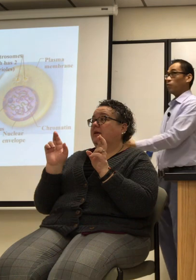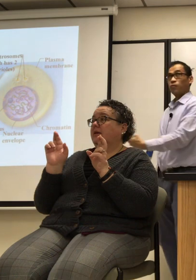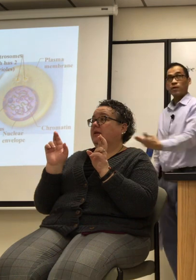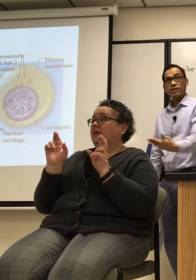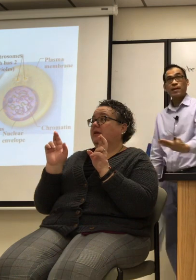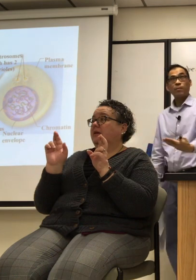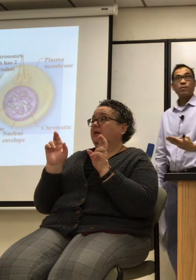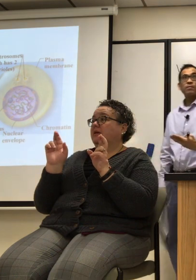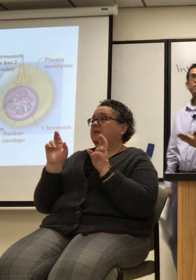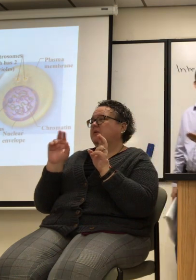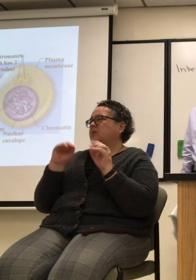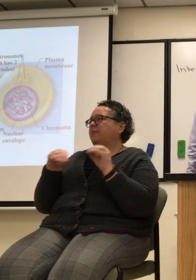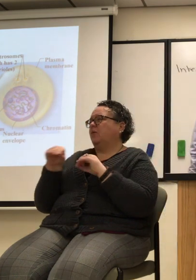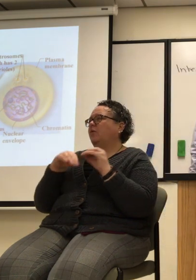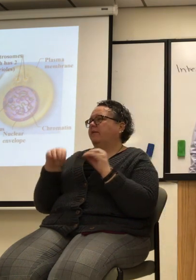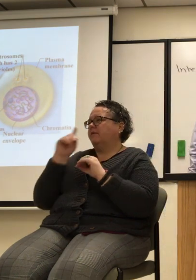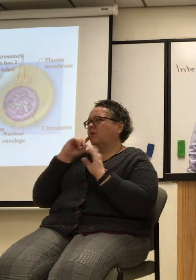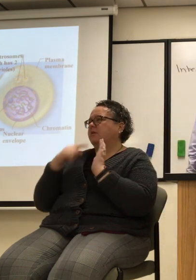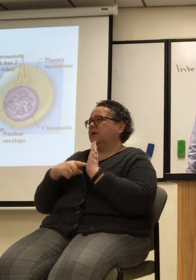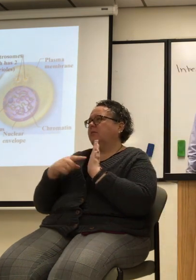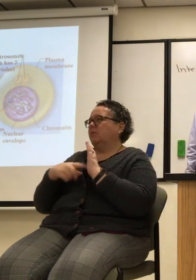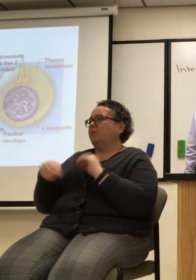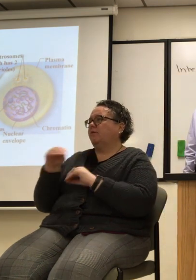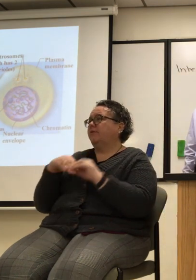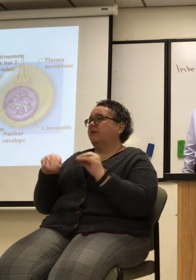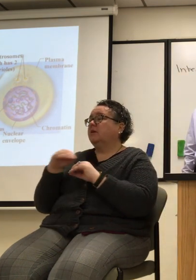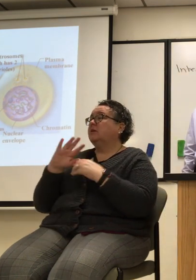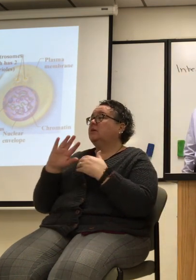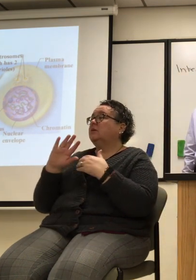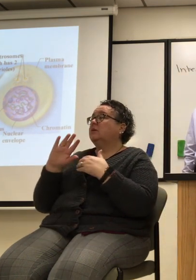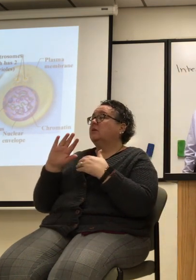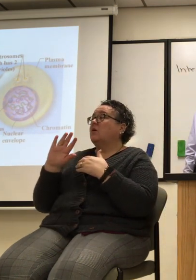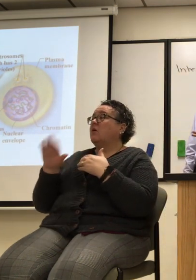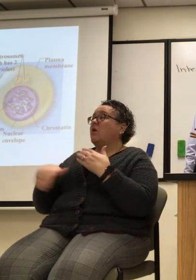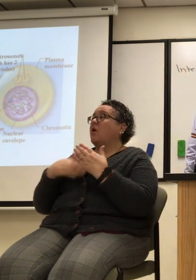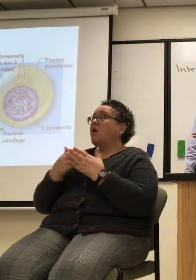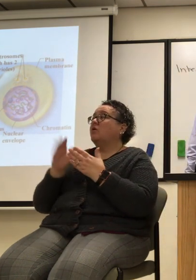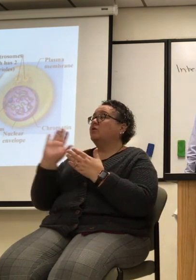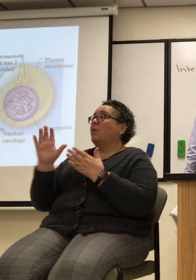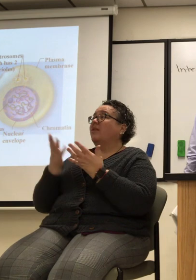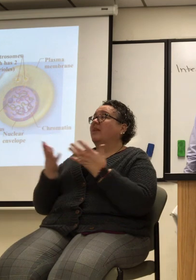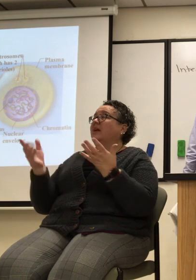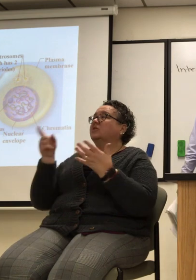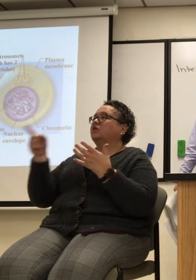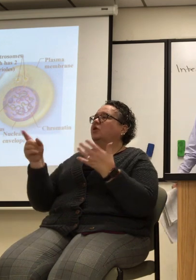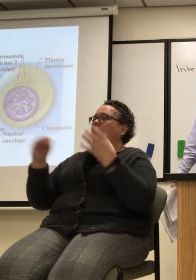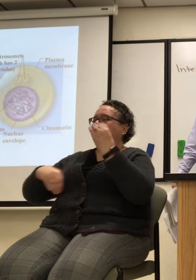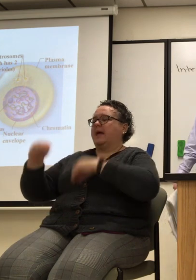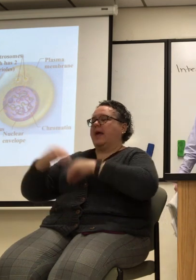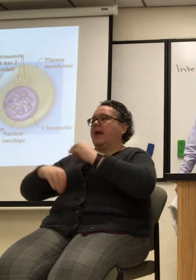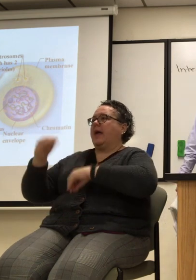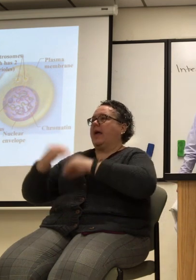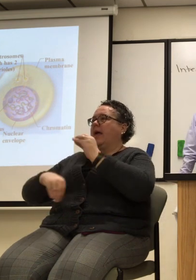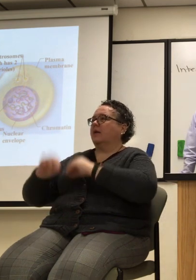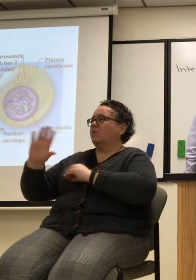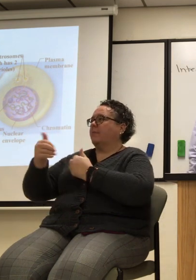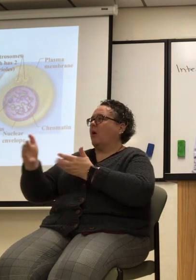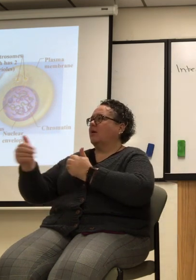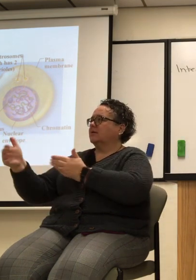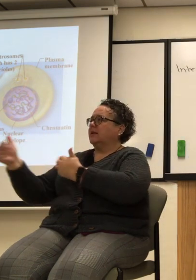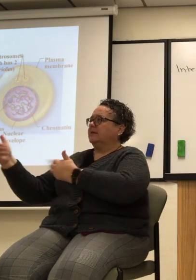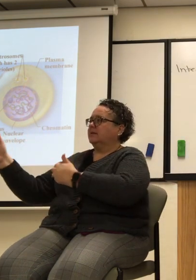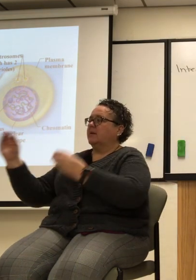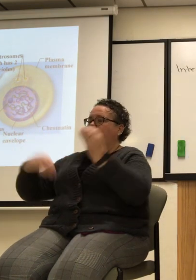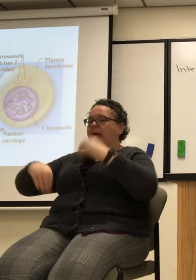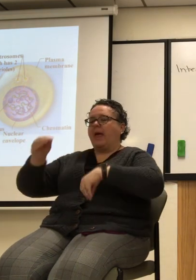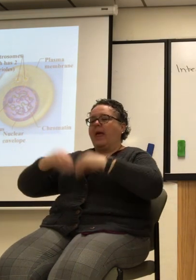to move, for example, you put all your belongings in a box, right? You pack them up. You